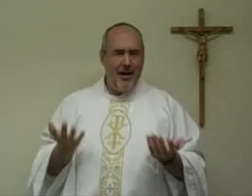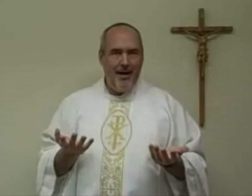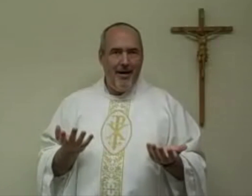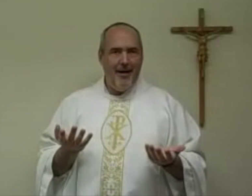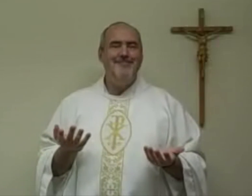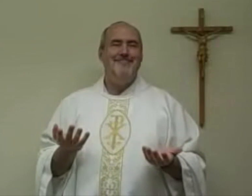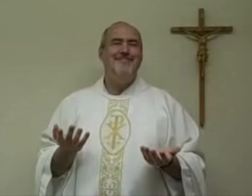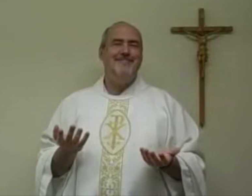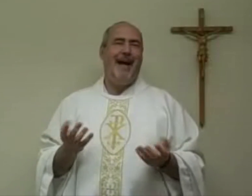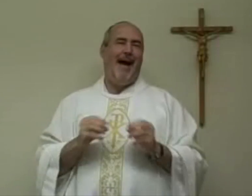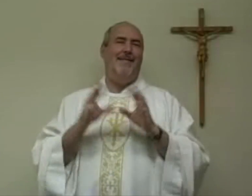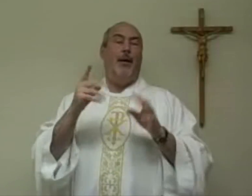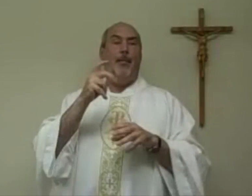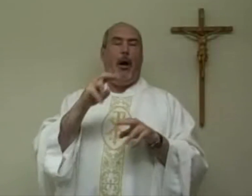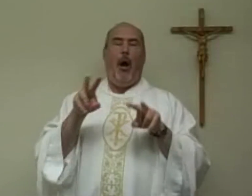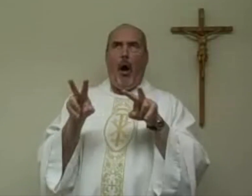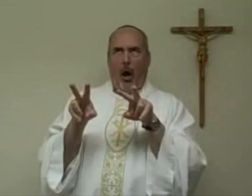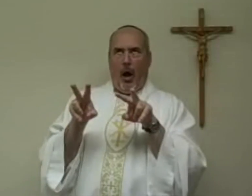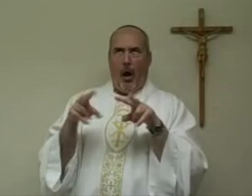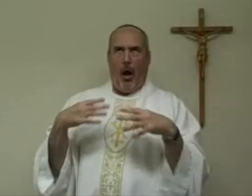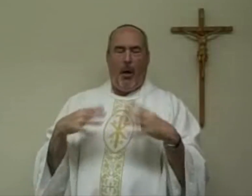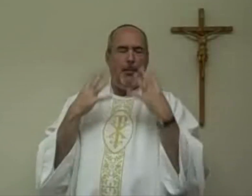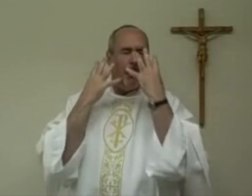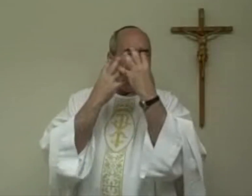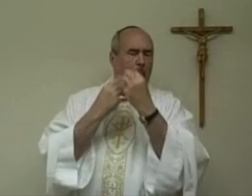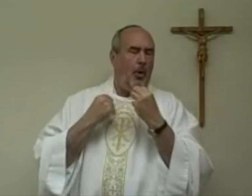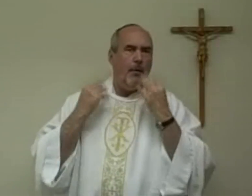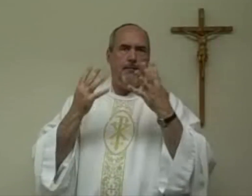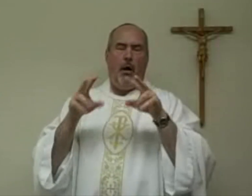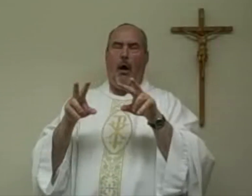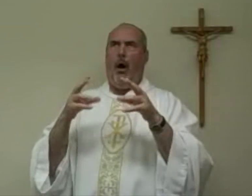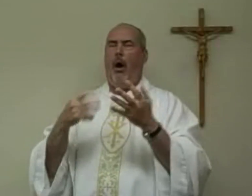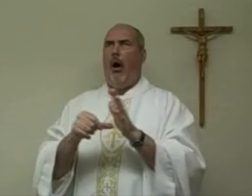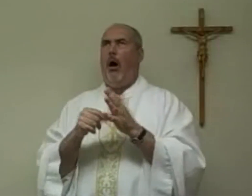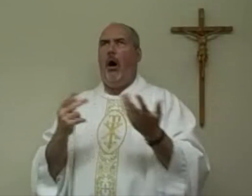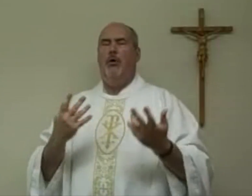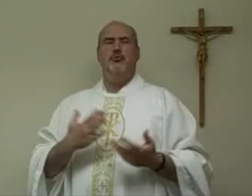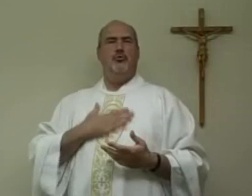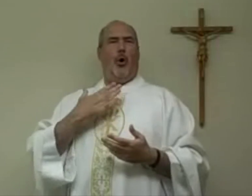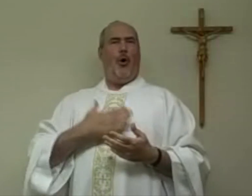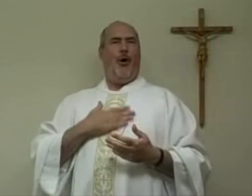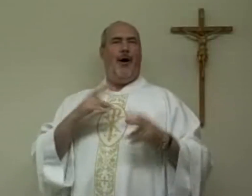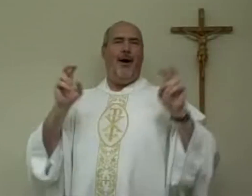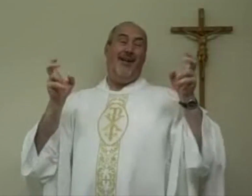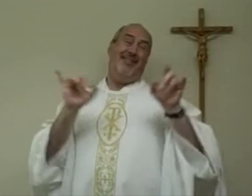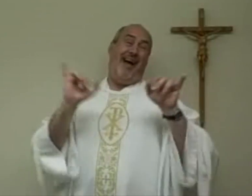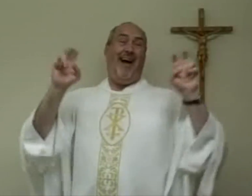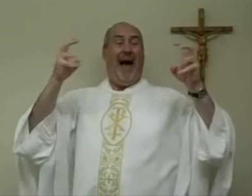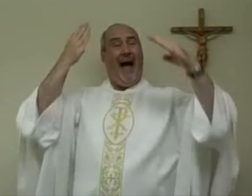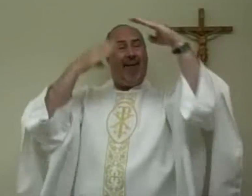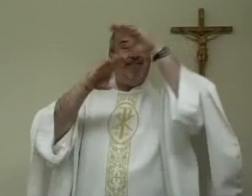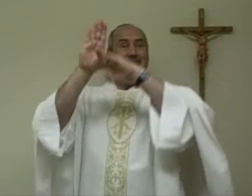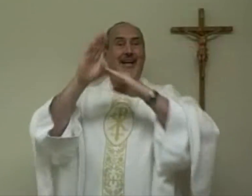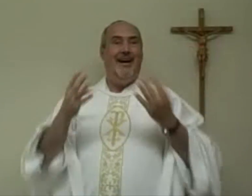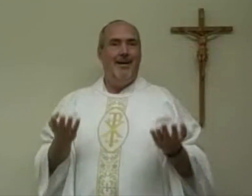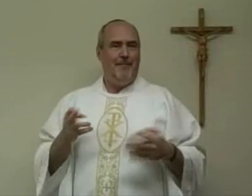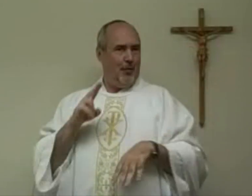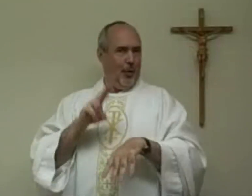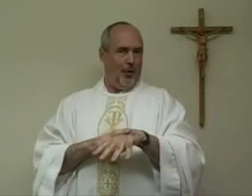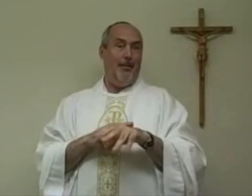Elijah. Why do you think he did that? Obviously, it's because when he saw Jesus transfigured and how beautiful he was,